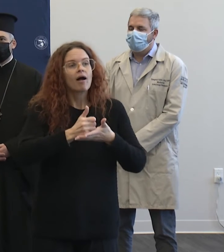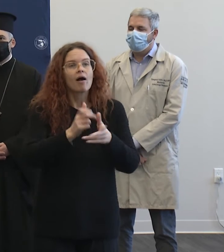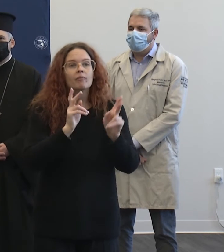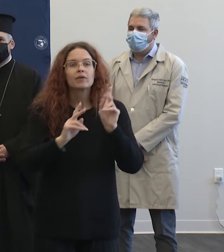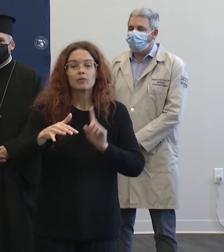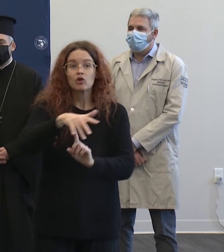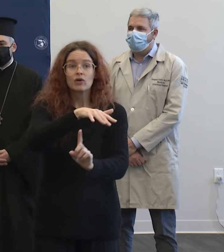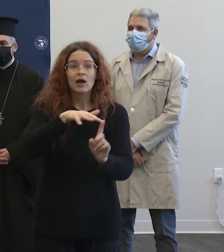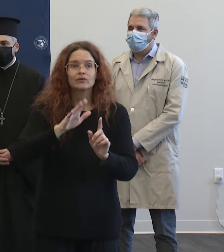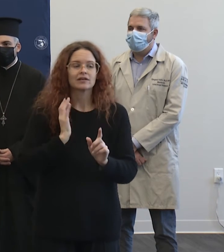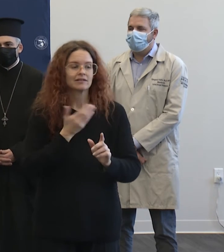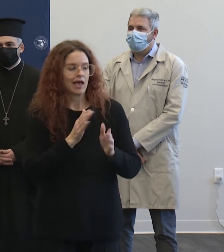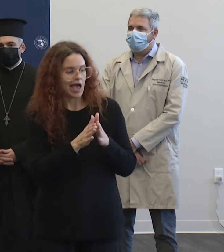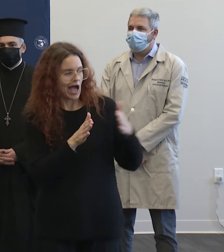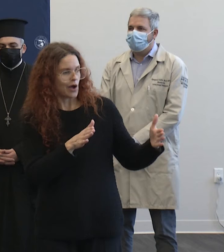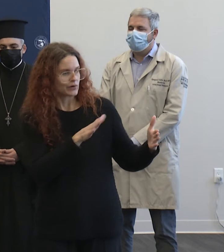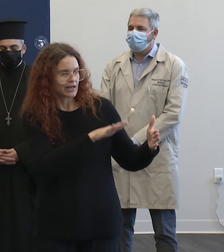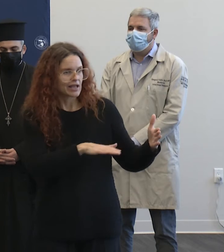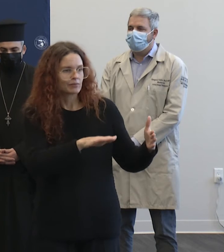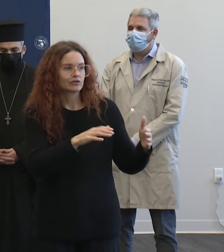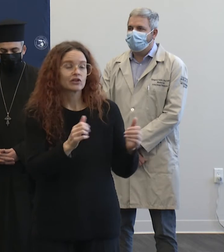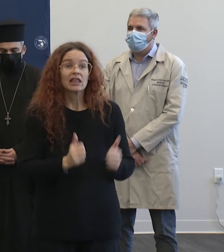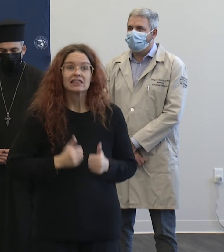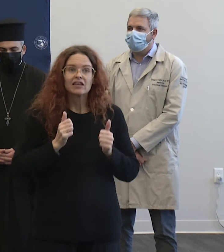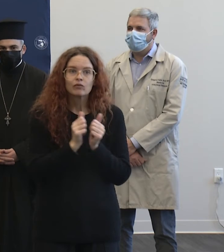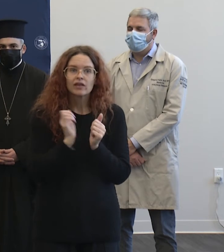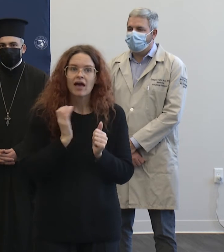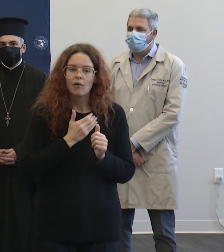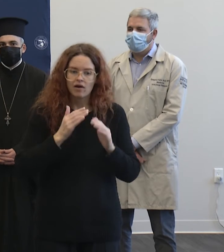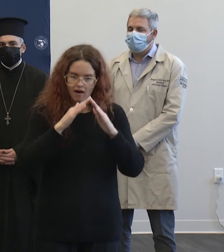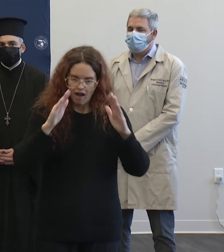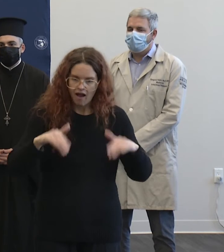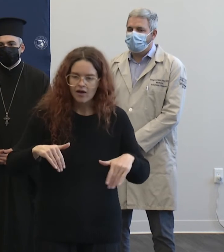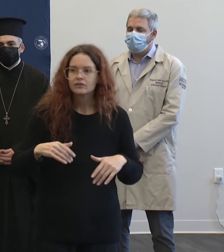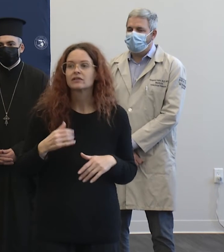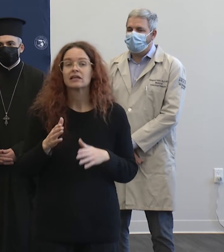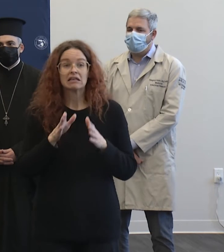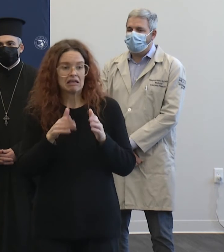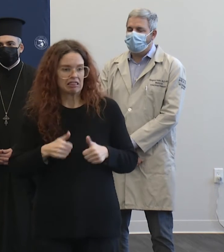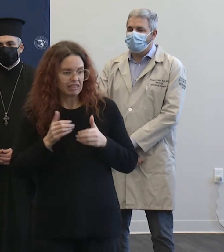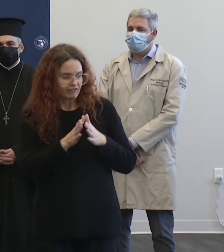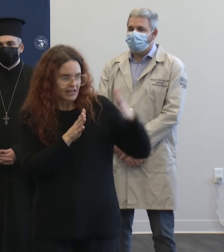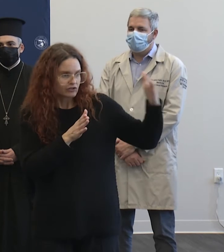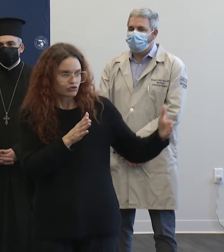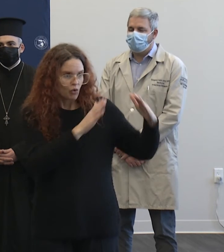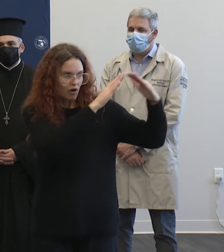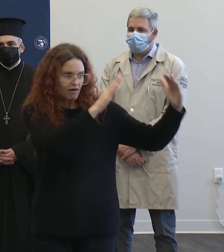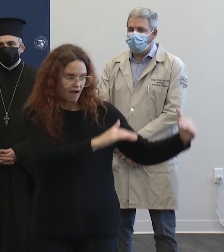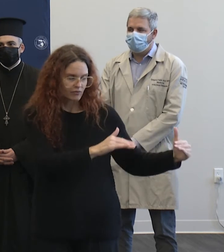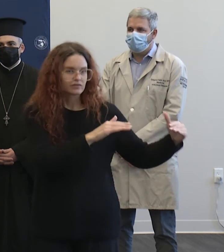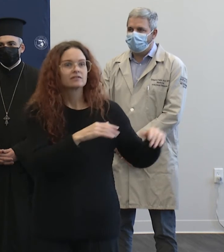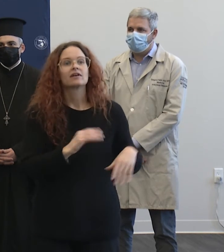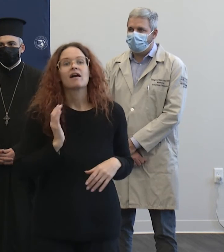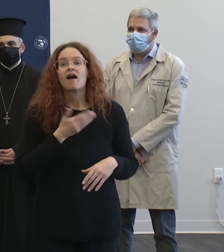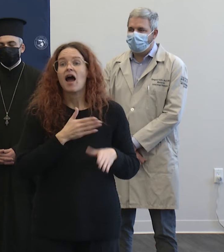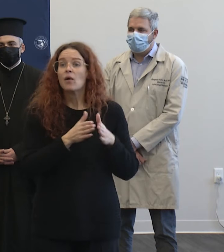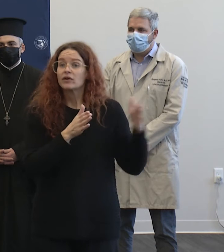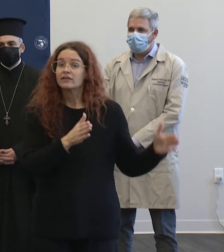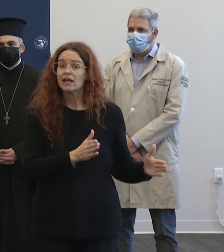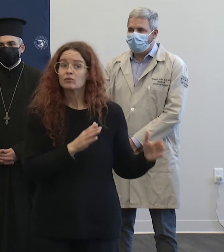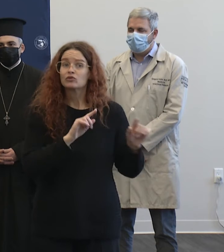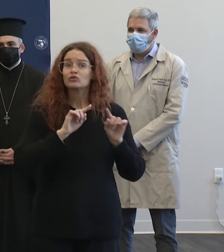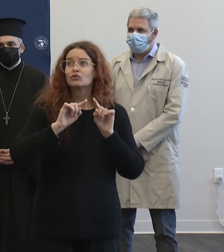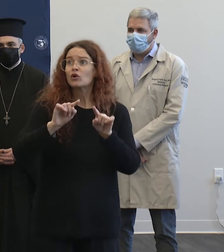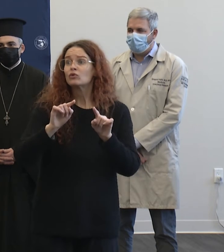us, our neighbors that live in the house with us, our neighbors that live next door with us, our neighbors that go to